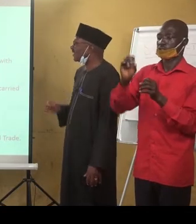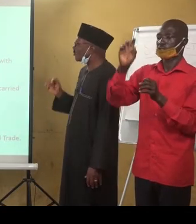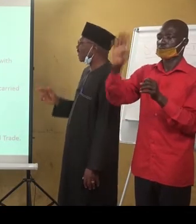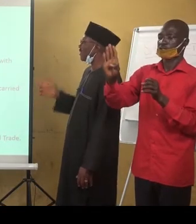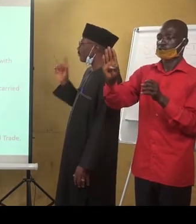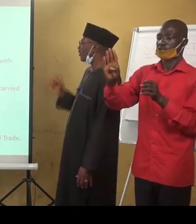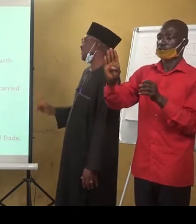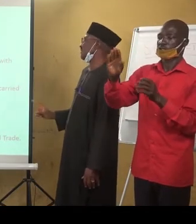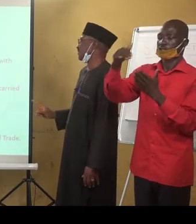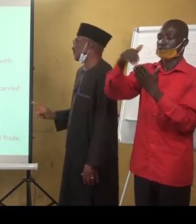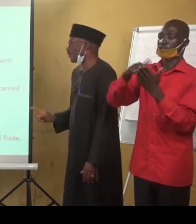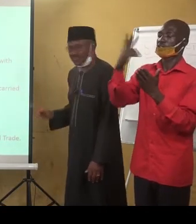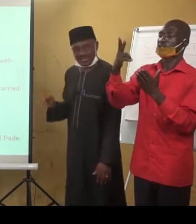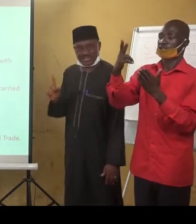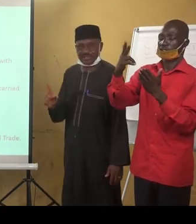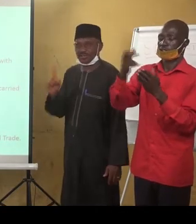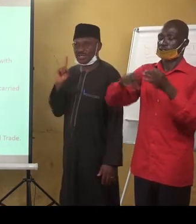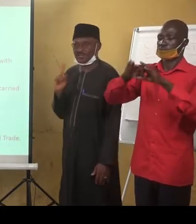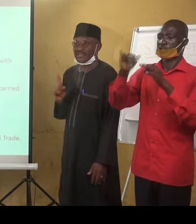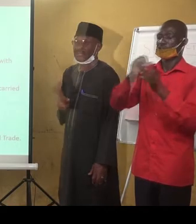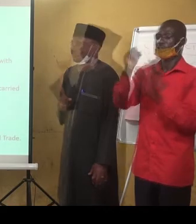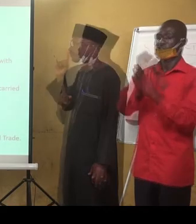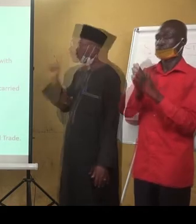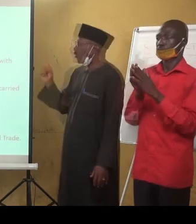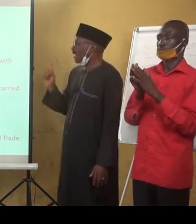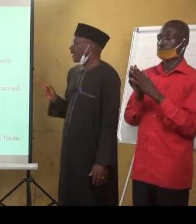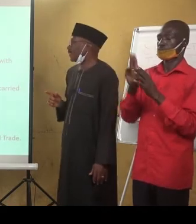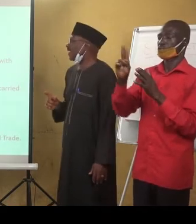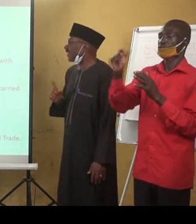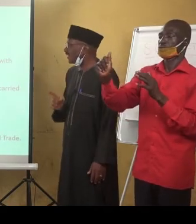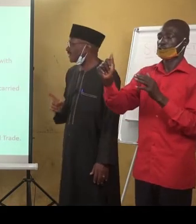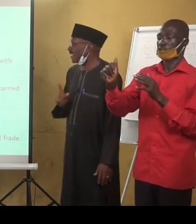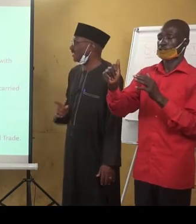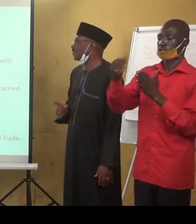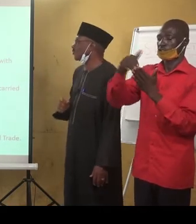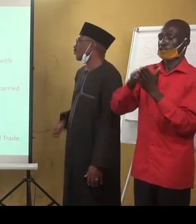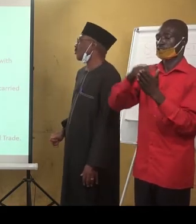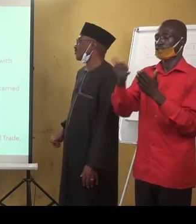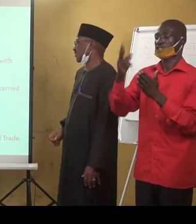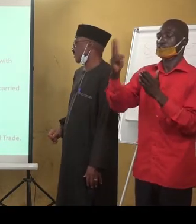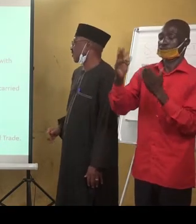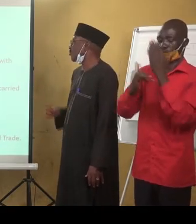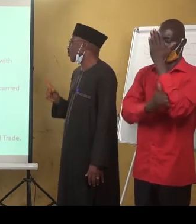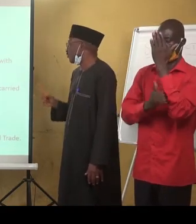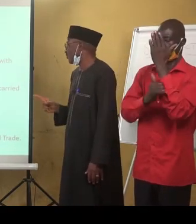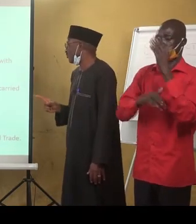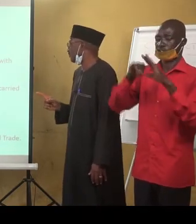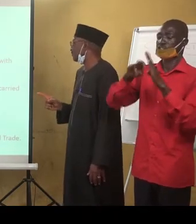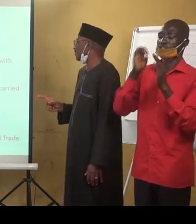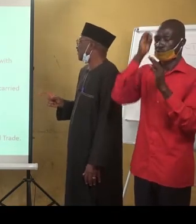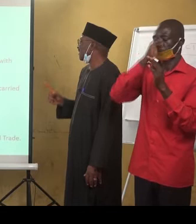1B, list 3 importance of international trade. 2A, list any 2 countries in